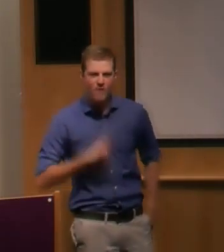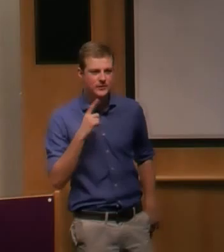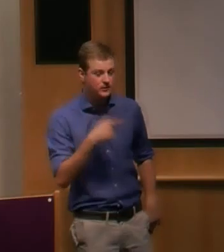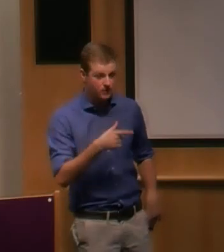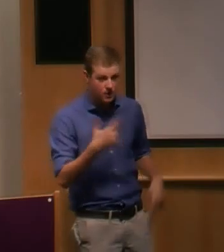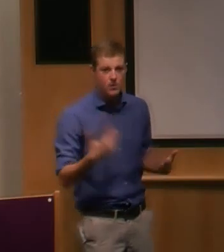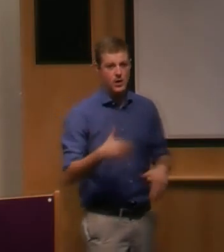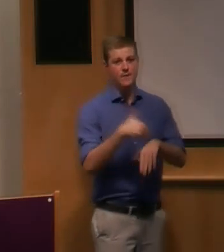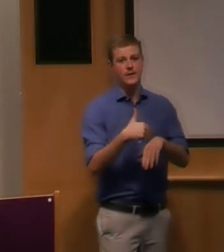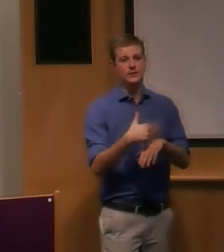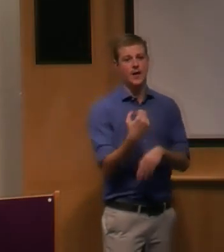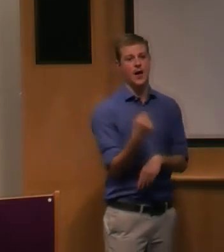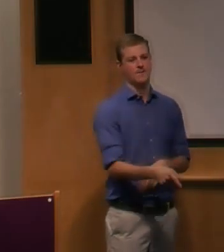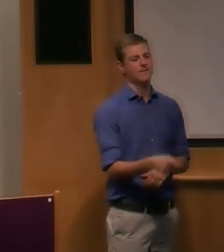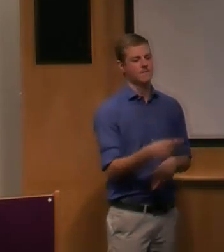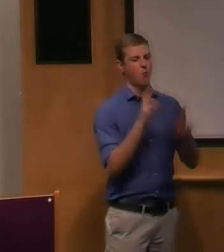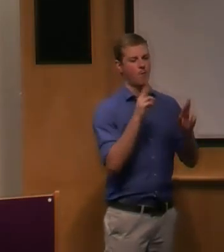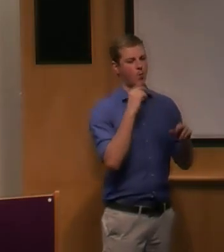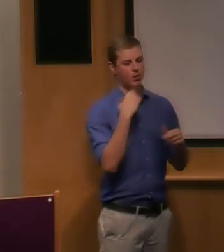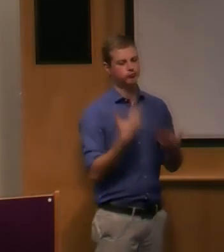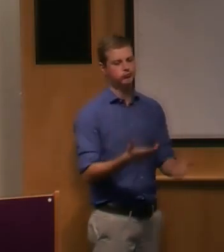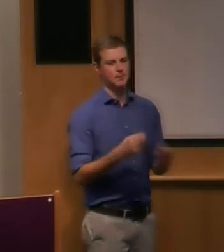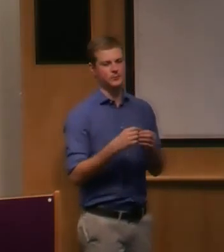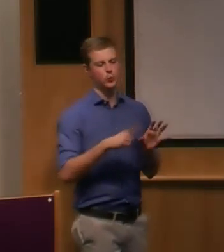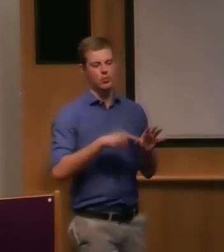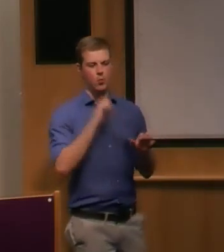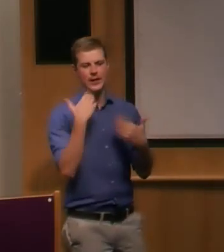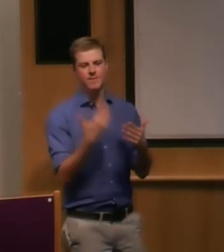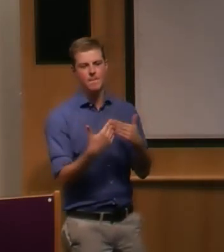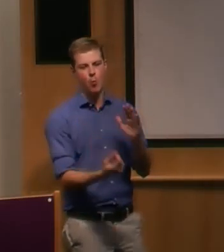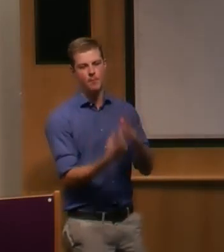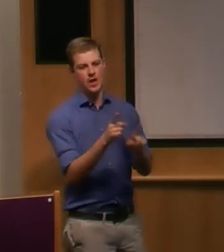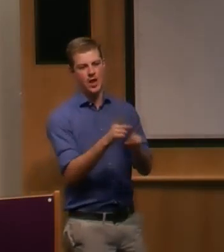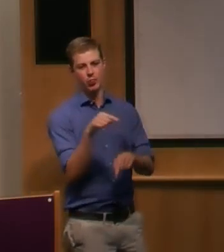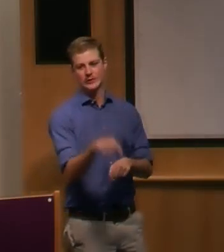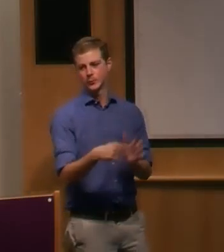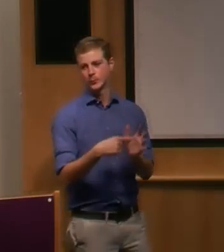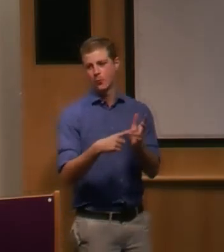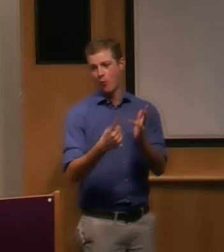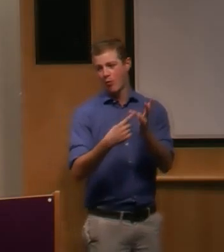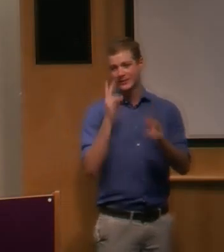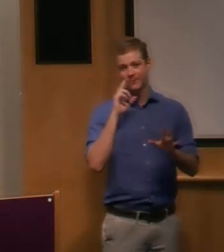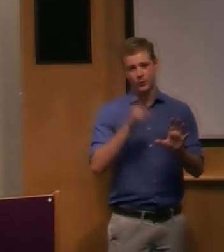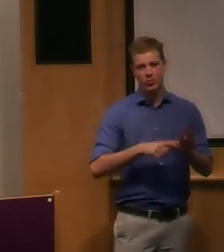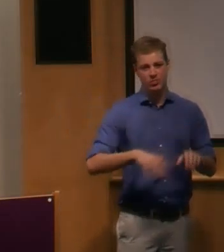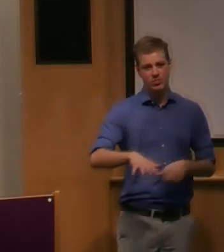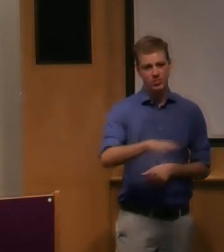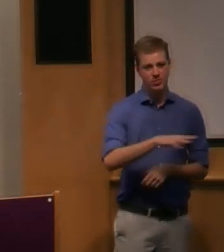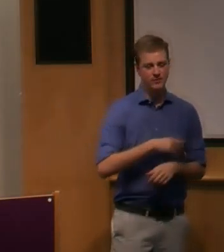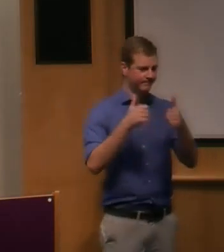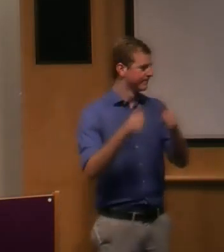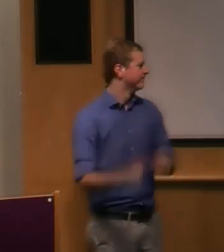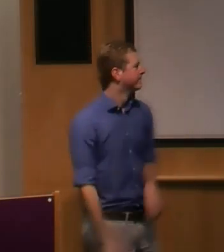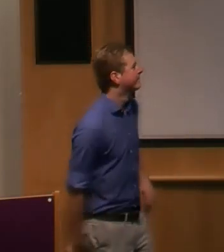us and said, I've gained so much of my own self-confidence and my self-worth. I feel a much better person. And thanks to BDA